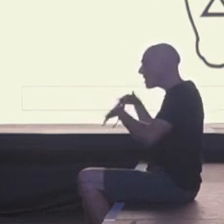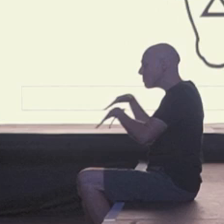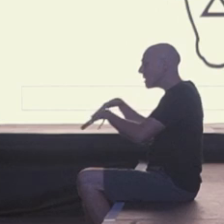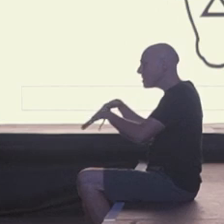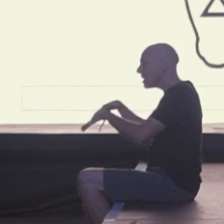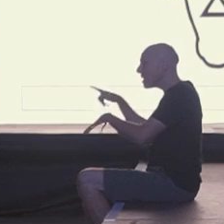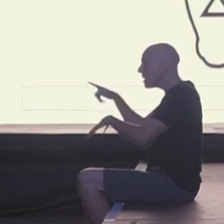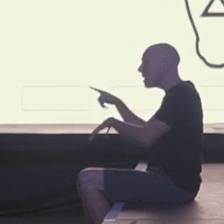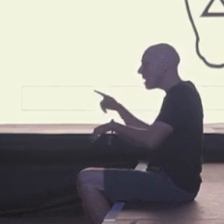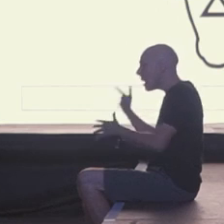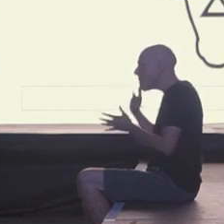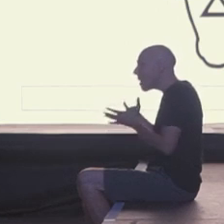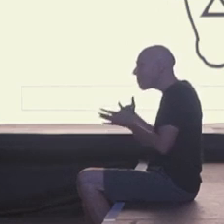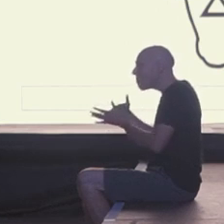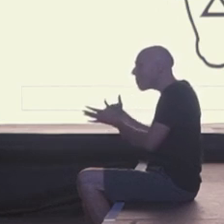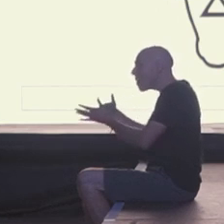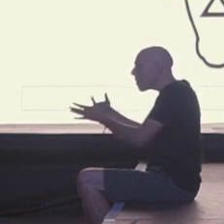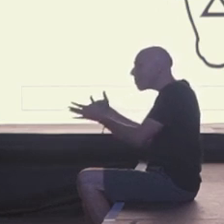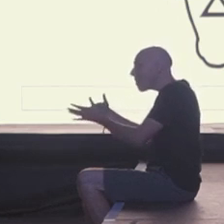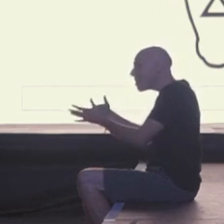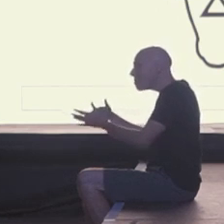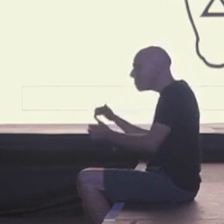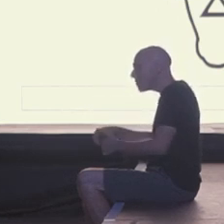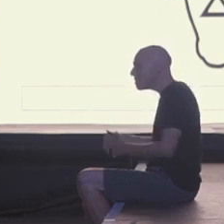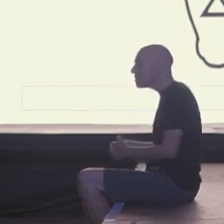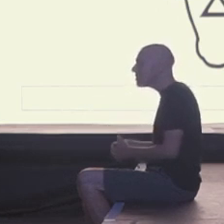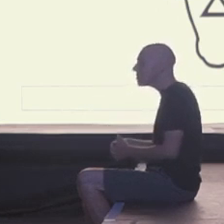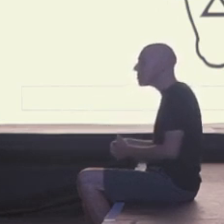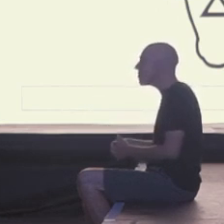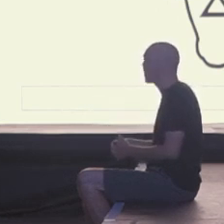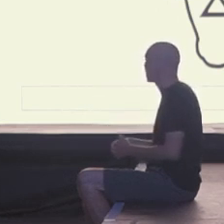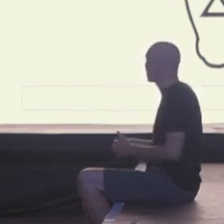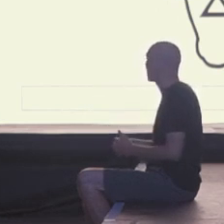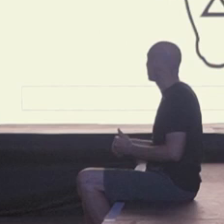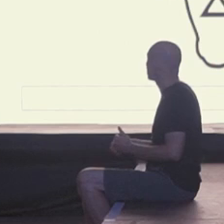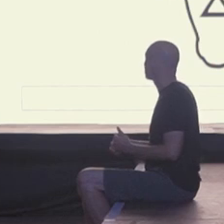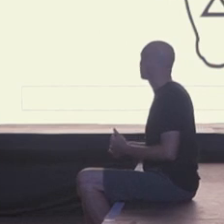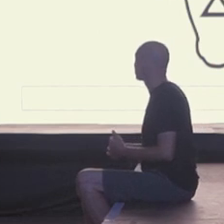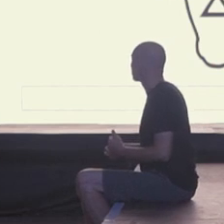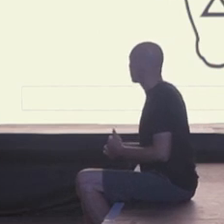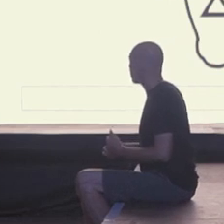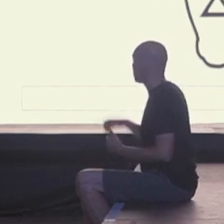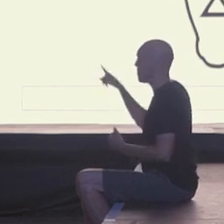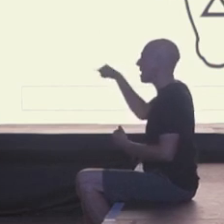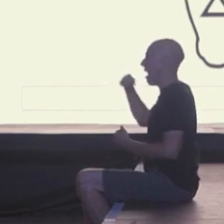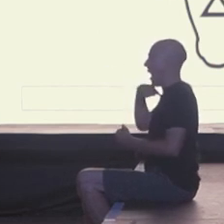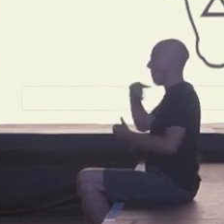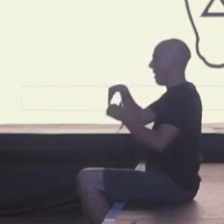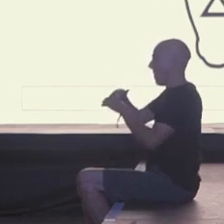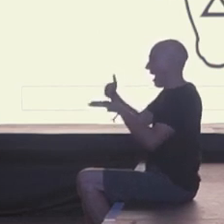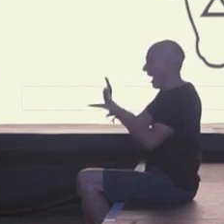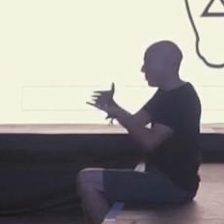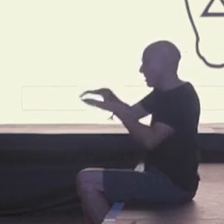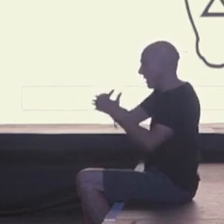took months. We had shitloads of meetings. Yes. So yeah, we do have teams, and like, I'm in the actions team, Claudia's